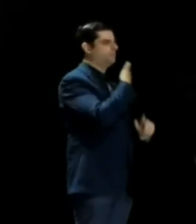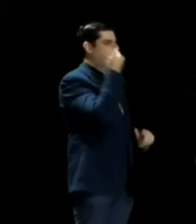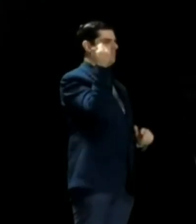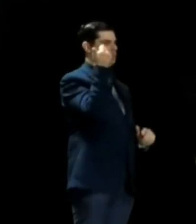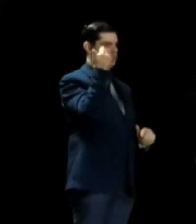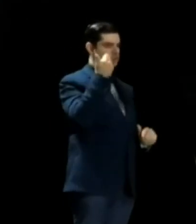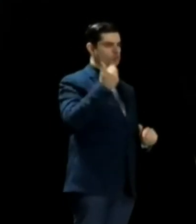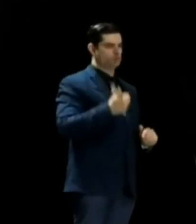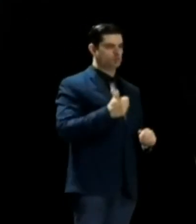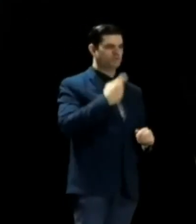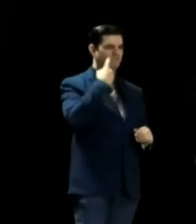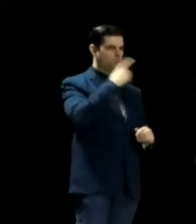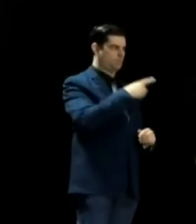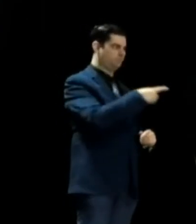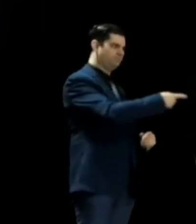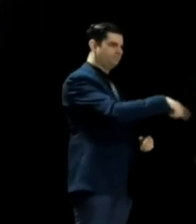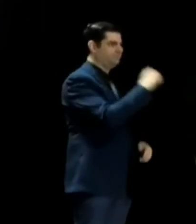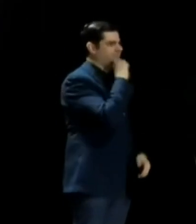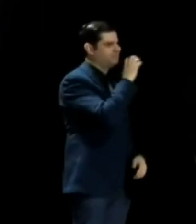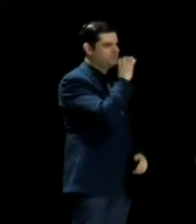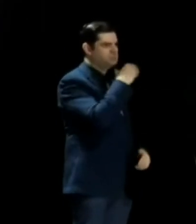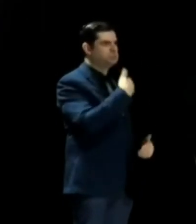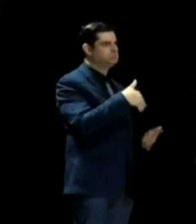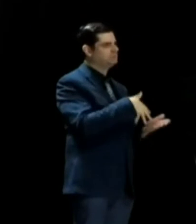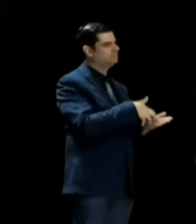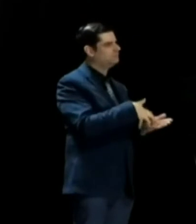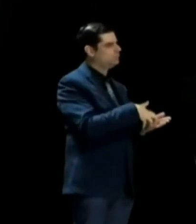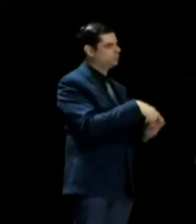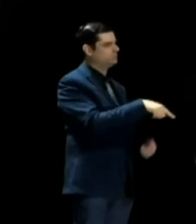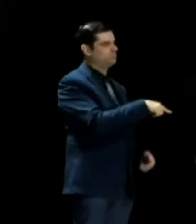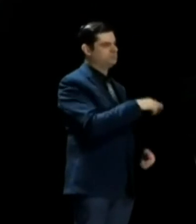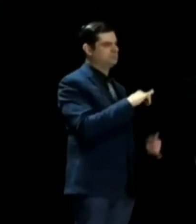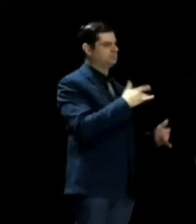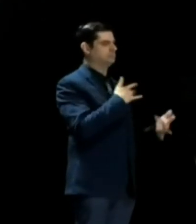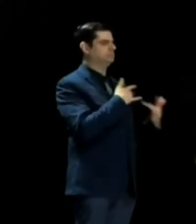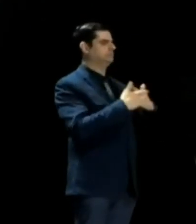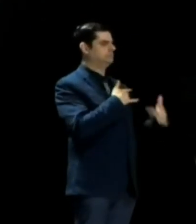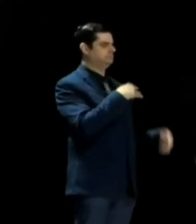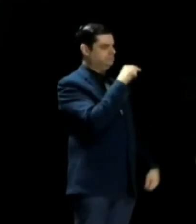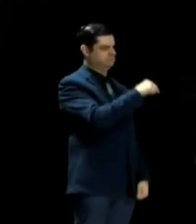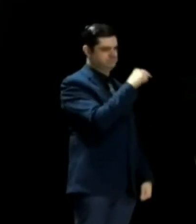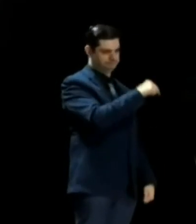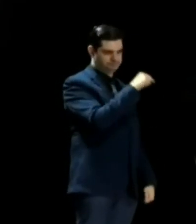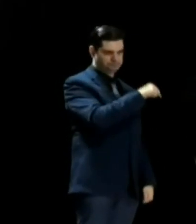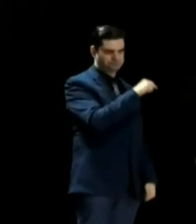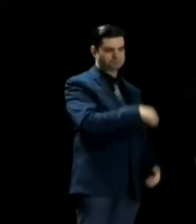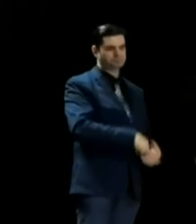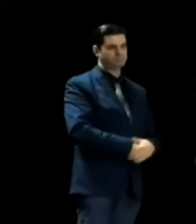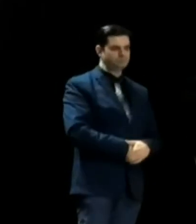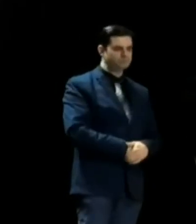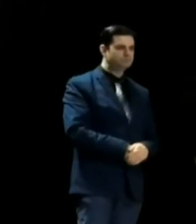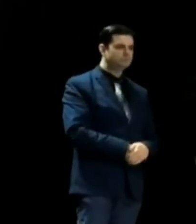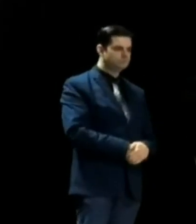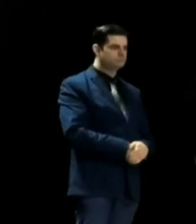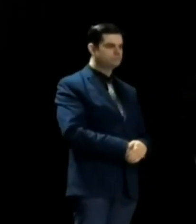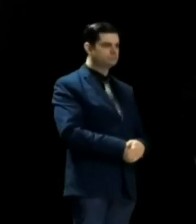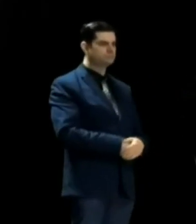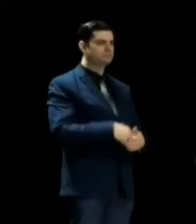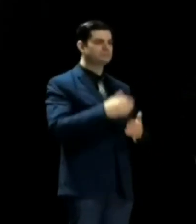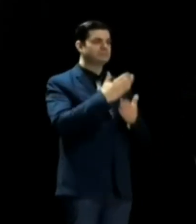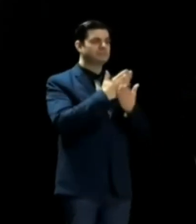as long as we have the resources to do it. So there are certain facilities, whether